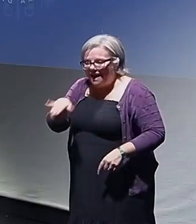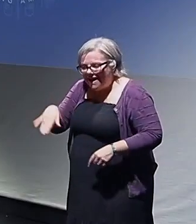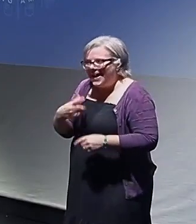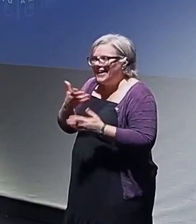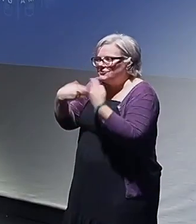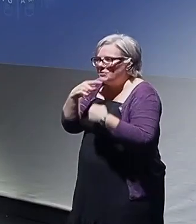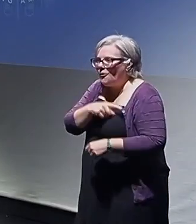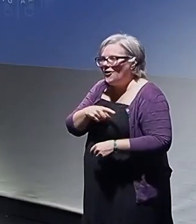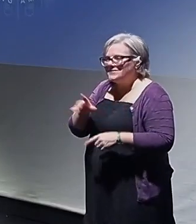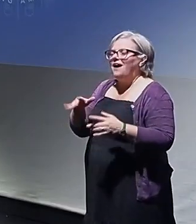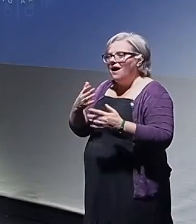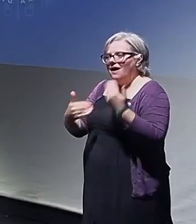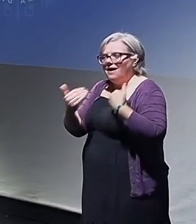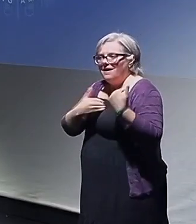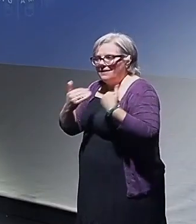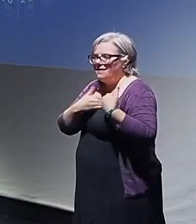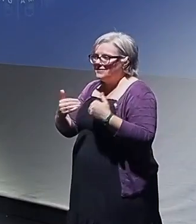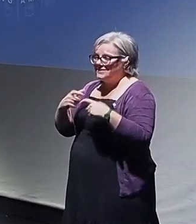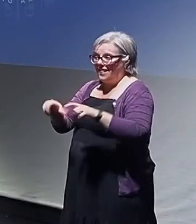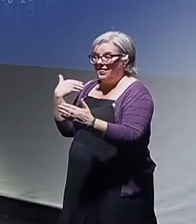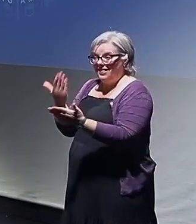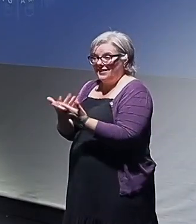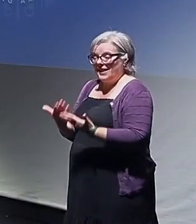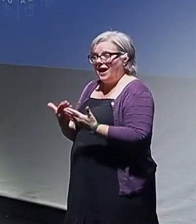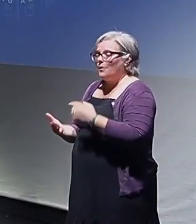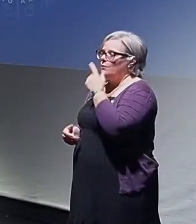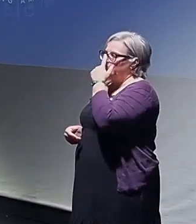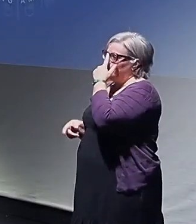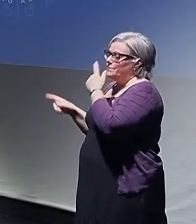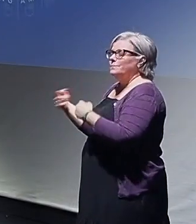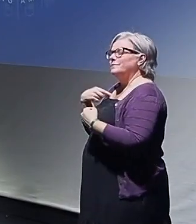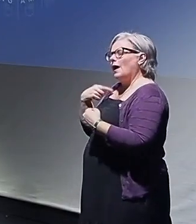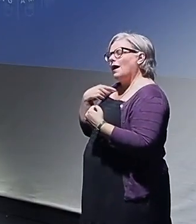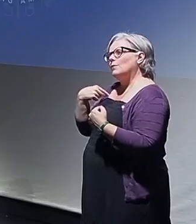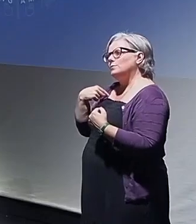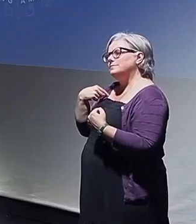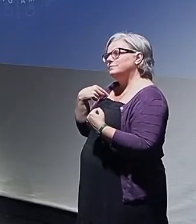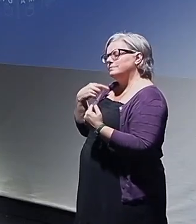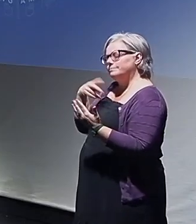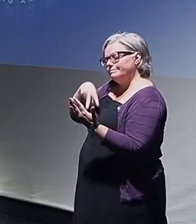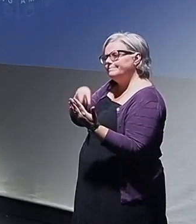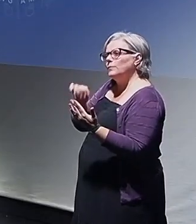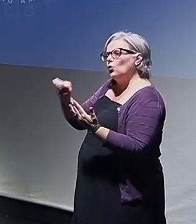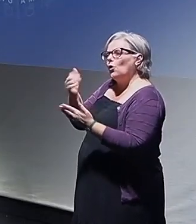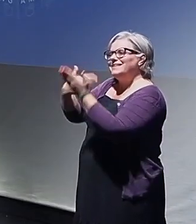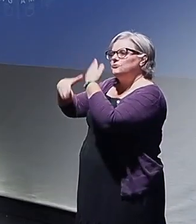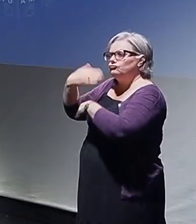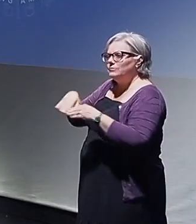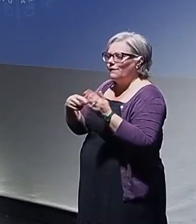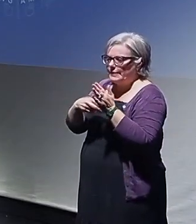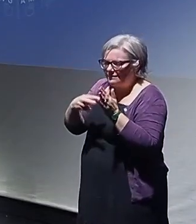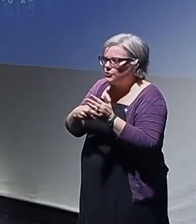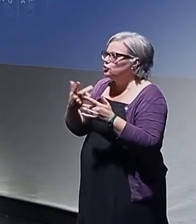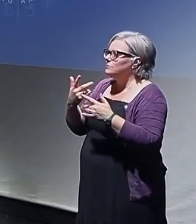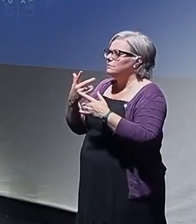Boys. And the thing is, I was just reviewing your kind of film history, television history, play